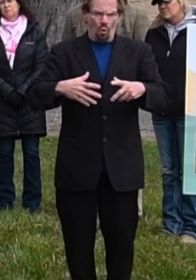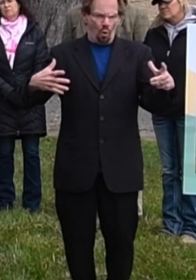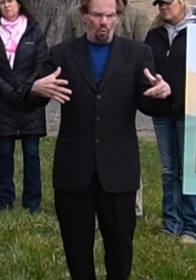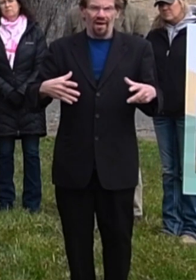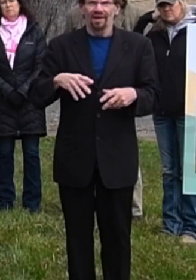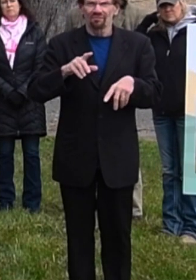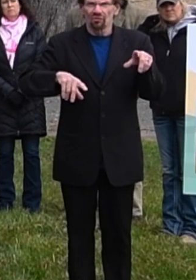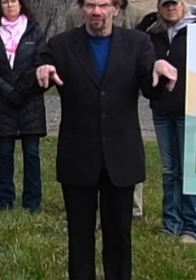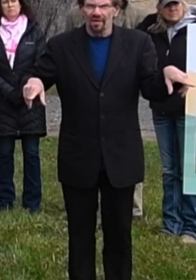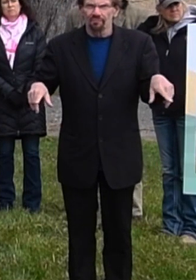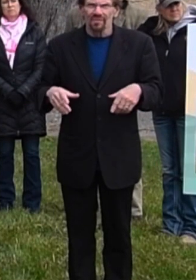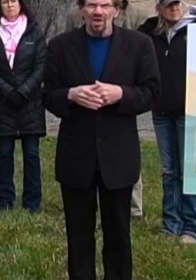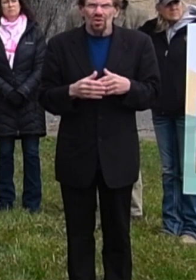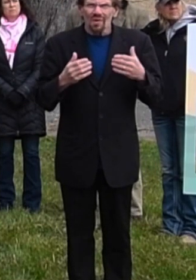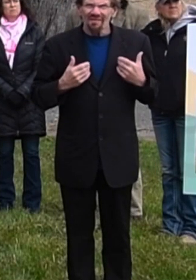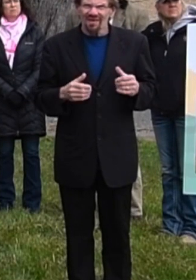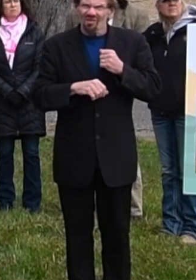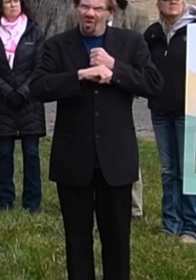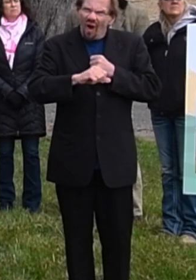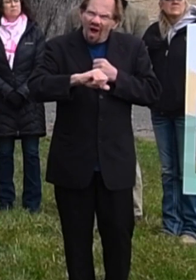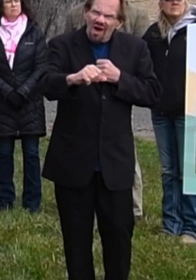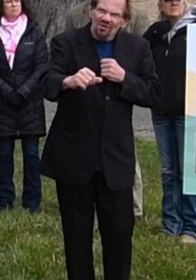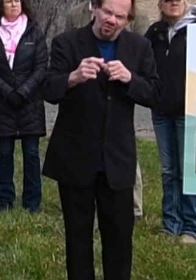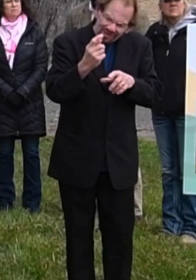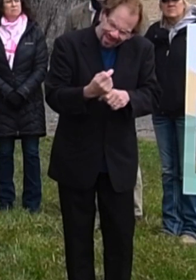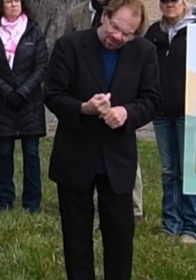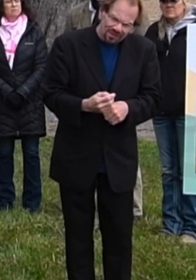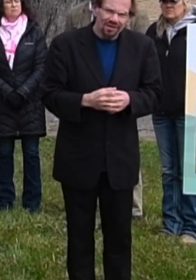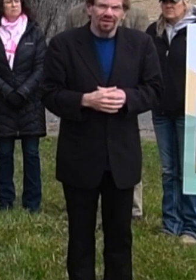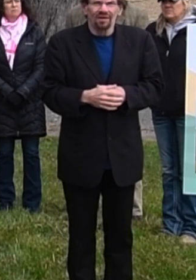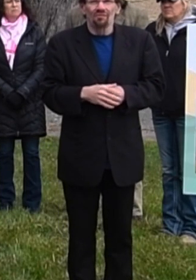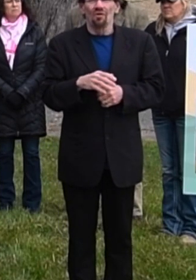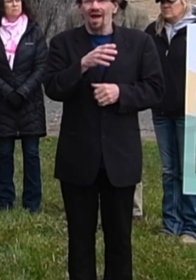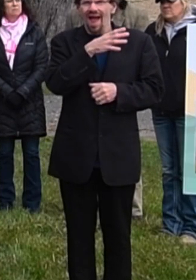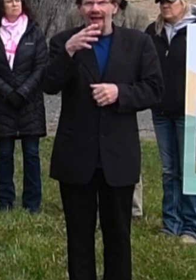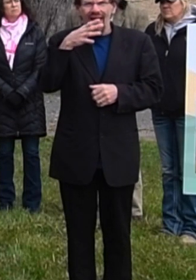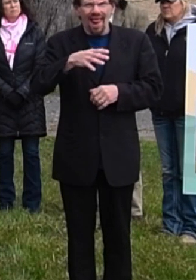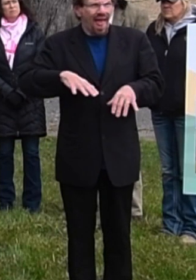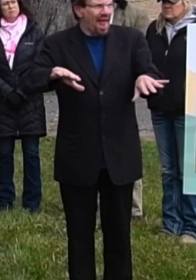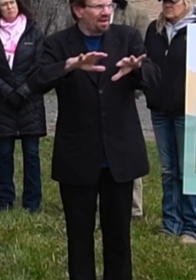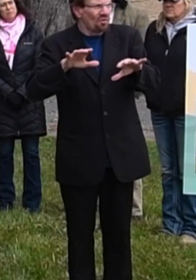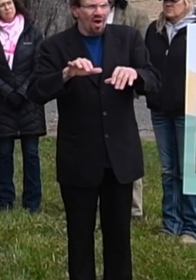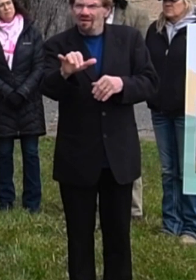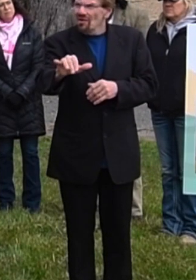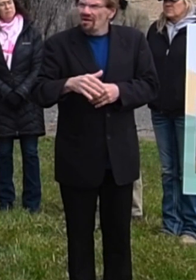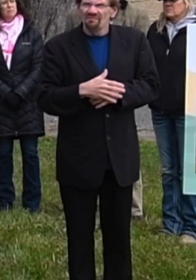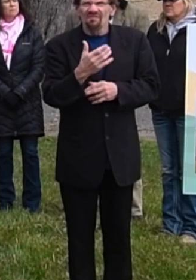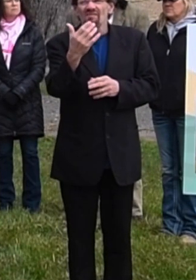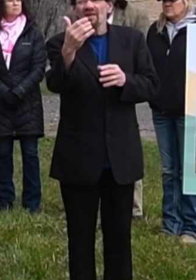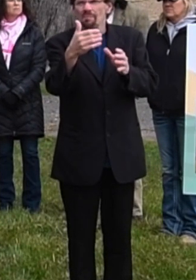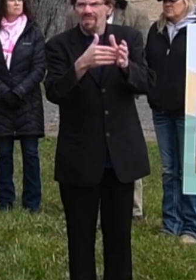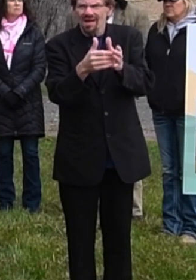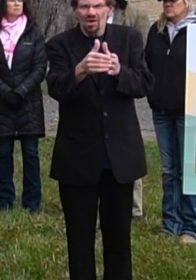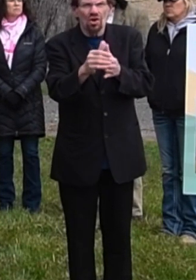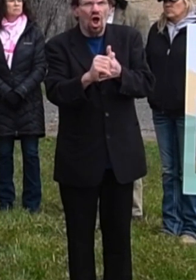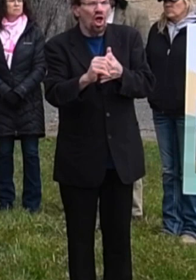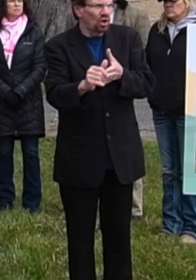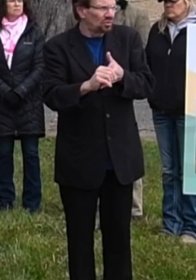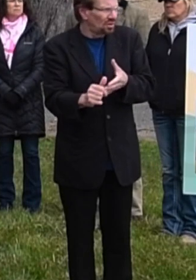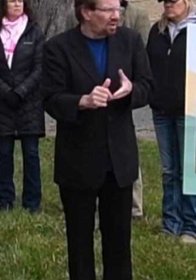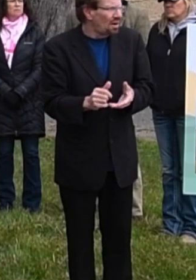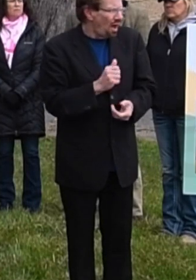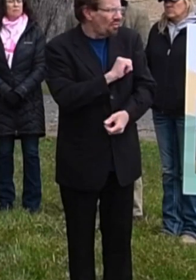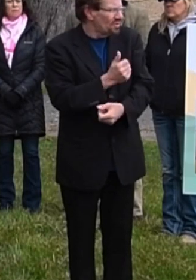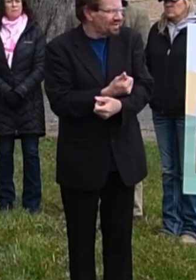To carry forward this long tradition of preserving ag land in perpetuity, a $15 million authorization for continued